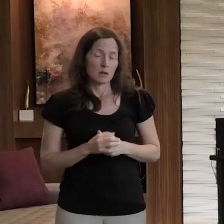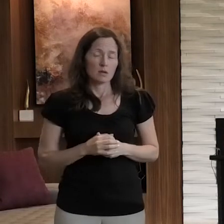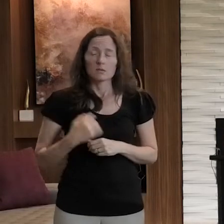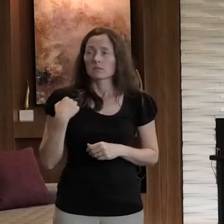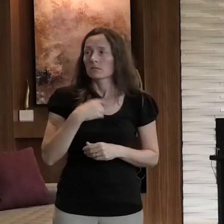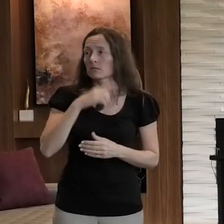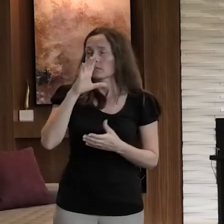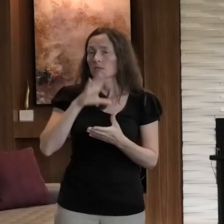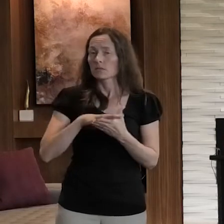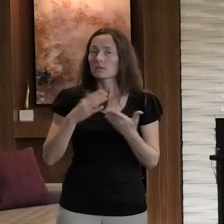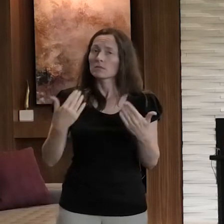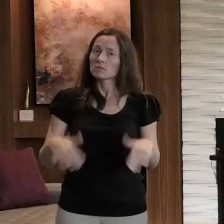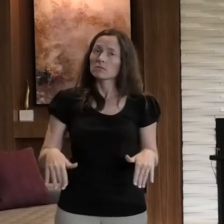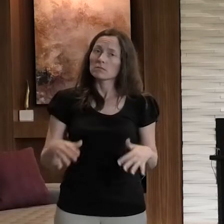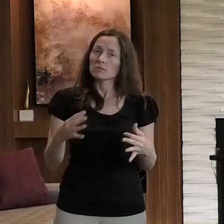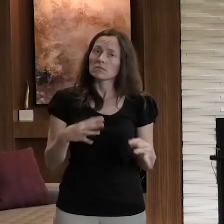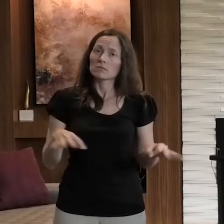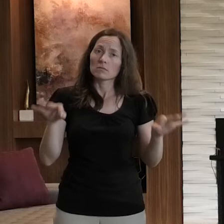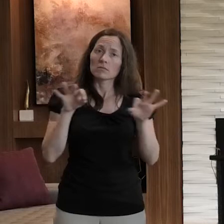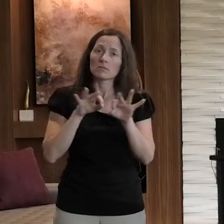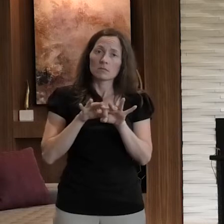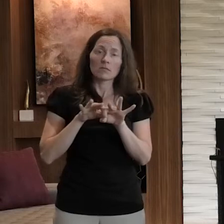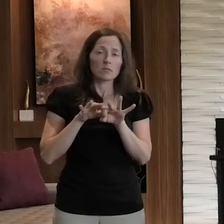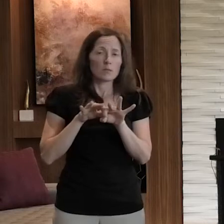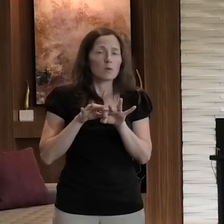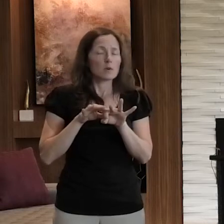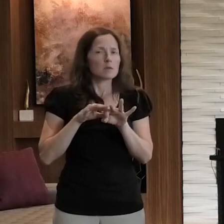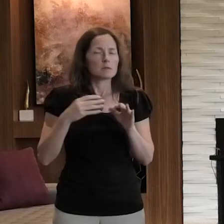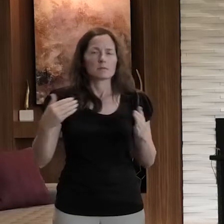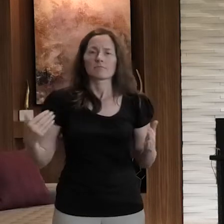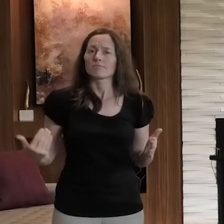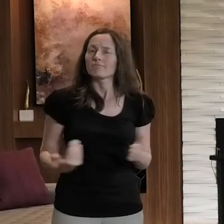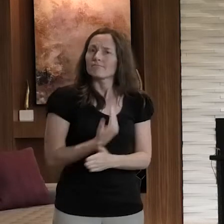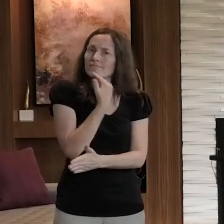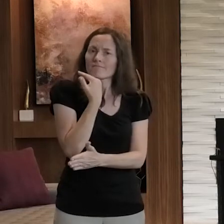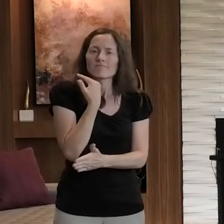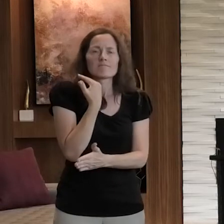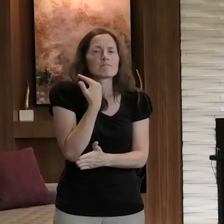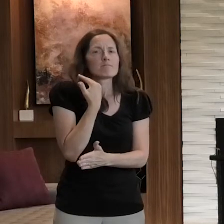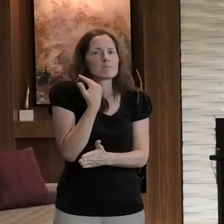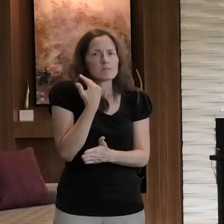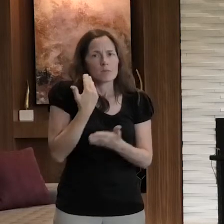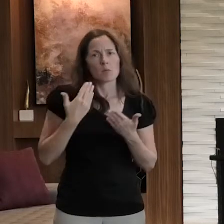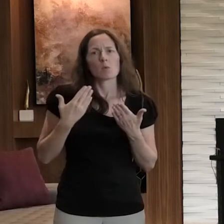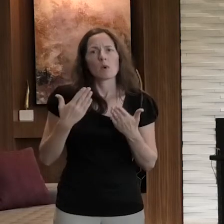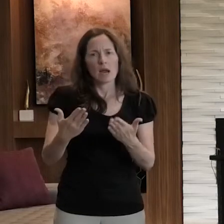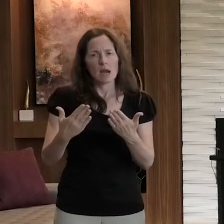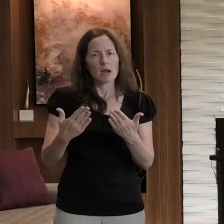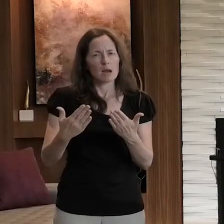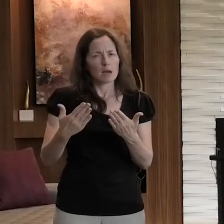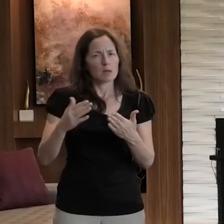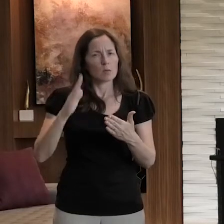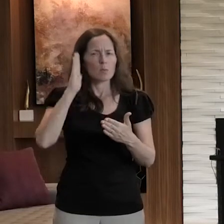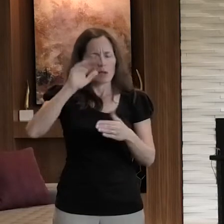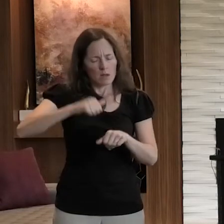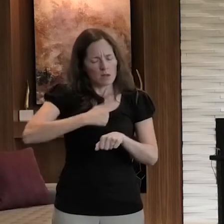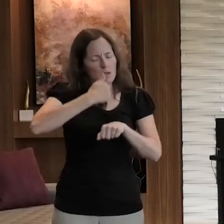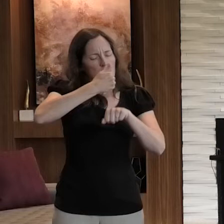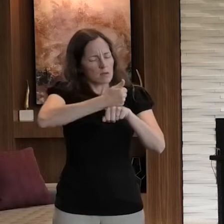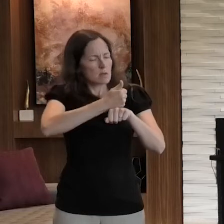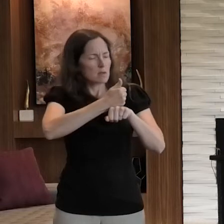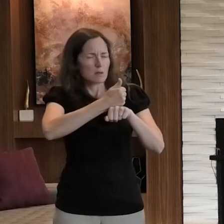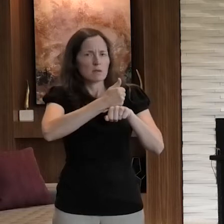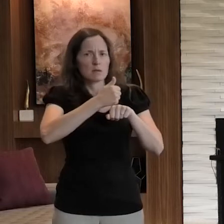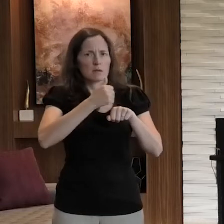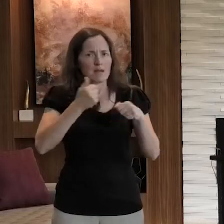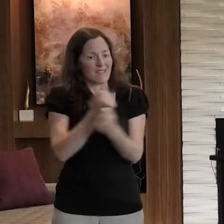it is an important and groundbreaking roadmap to how to do affordable housing in settings such